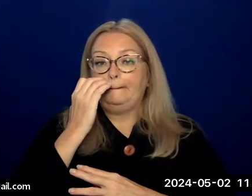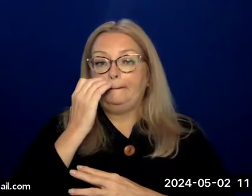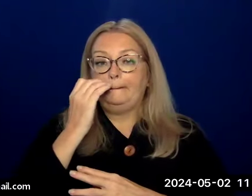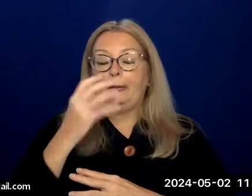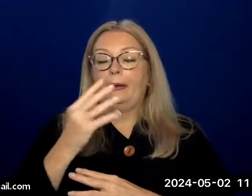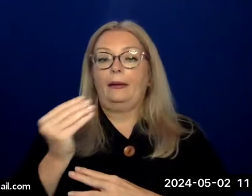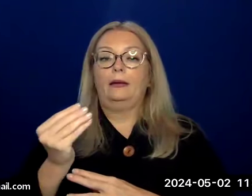And I guess if I was to add just one more piece for public comment, that it would be nice to know where I could find extra information on that,